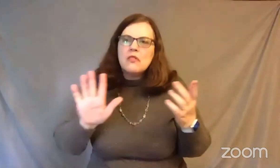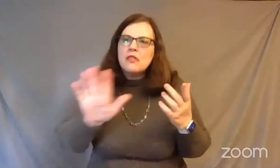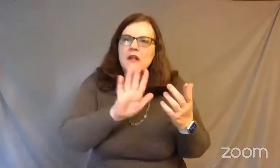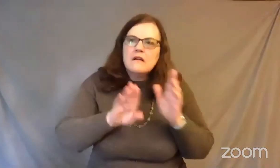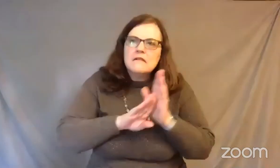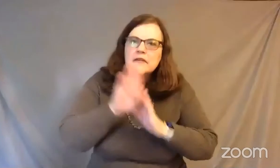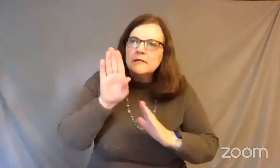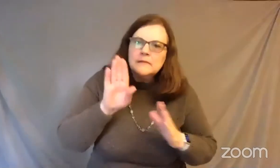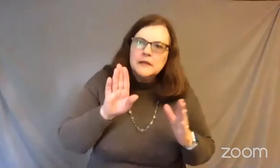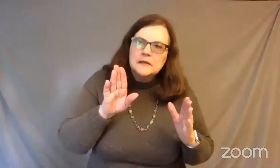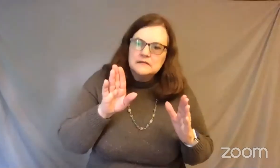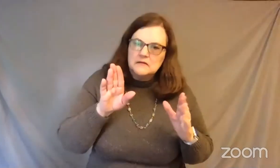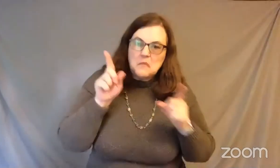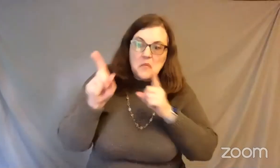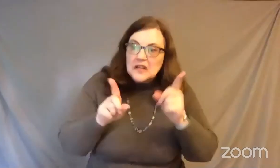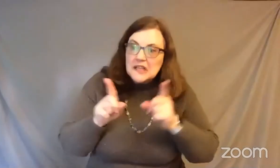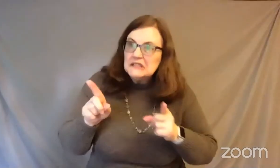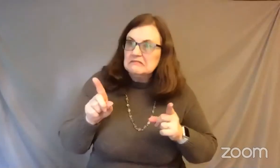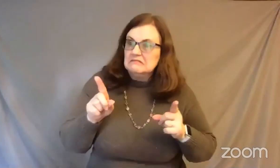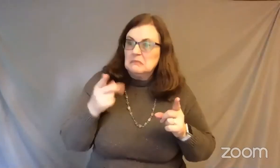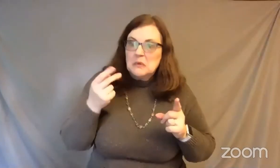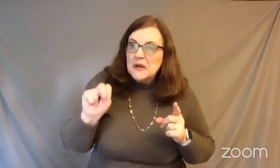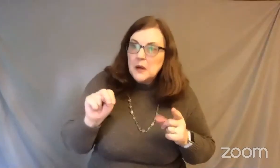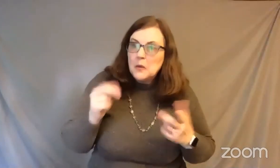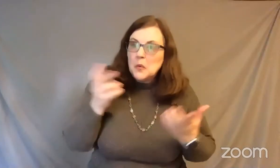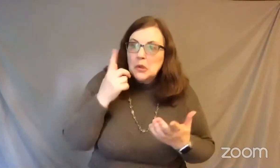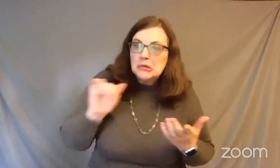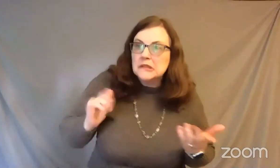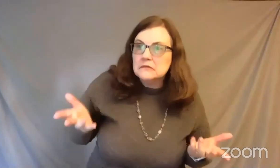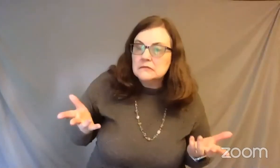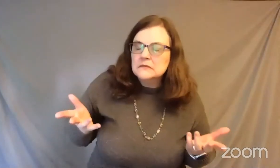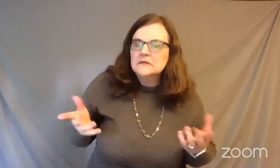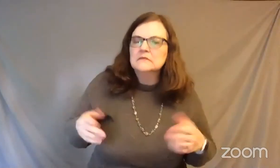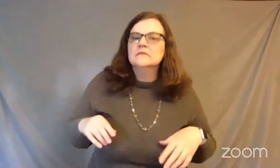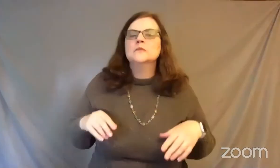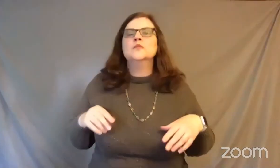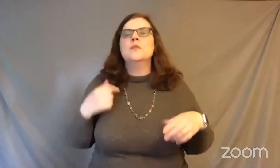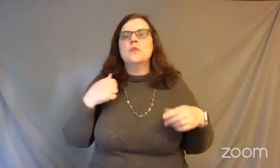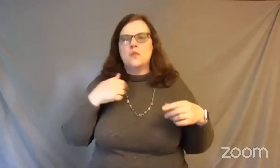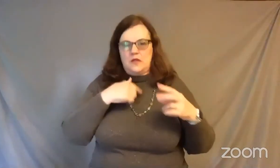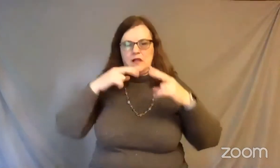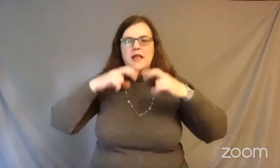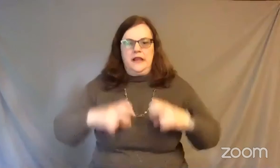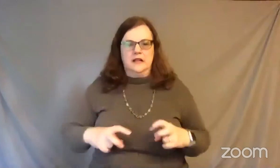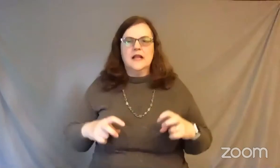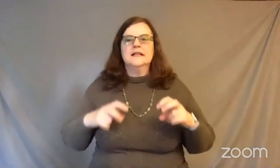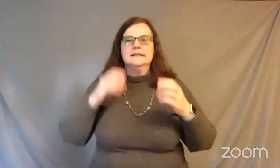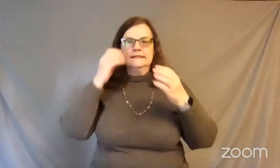With deaf children who are acquiring a sign language, when do they develop the pointing as a